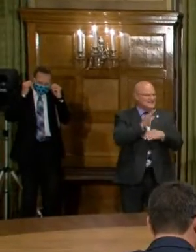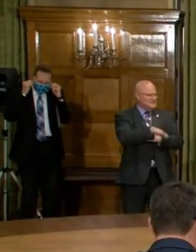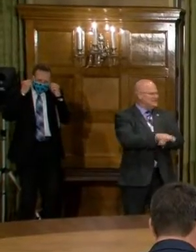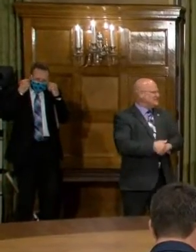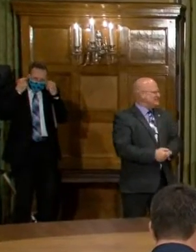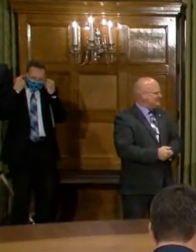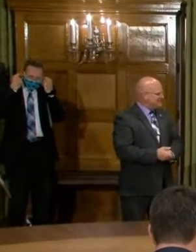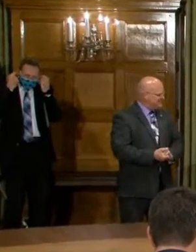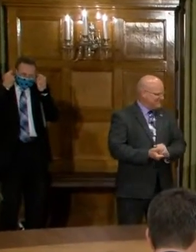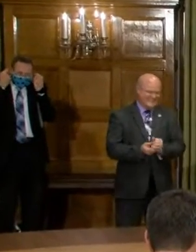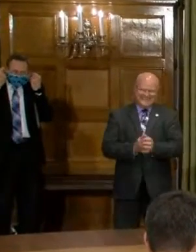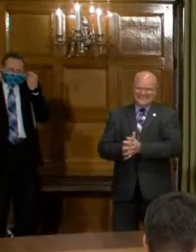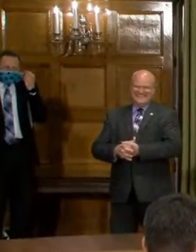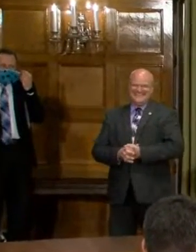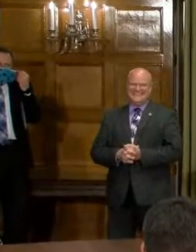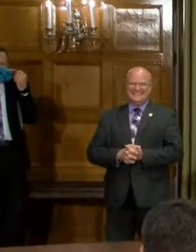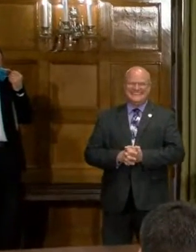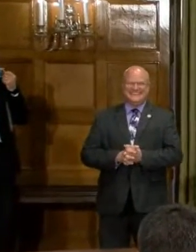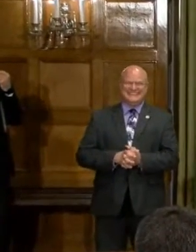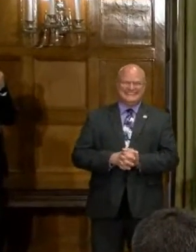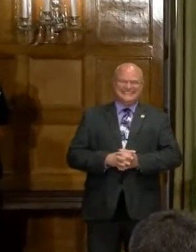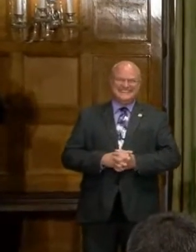afternoon, Eddie.